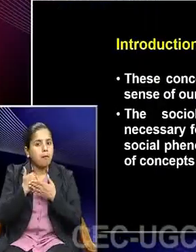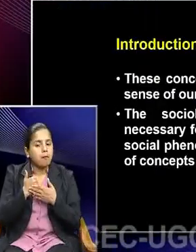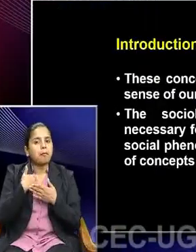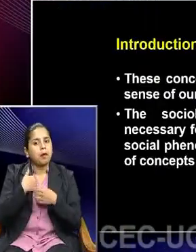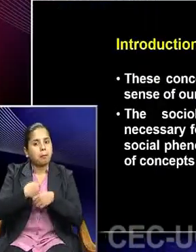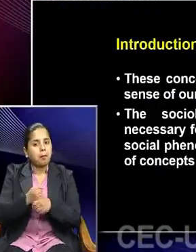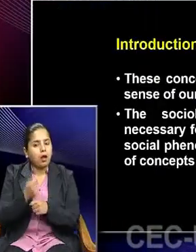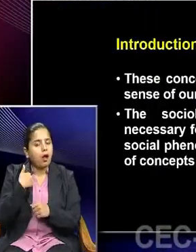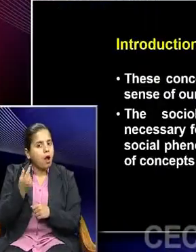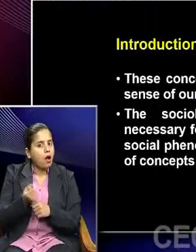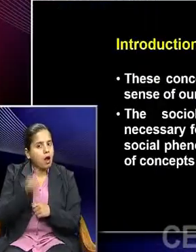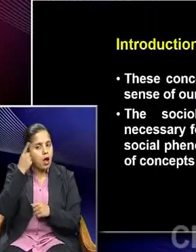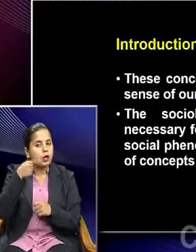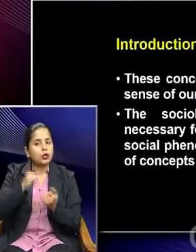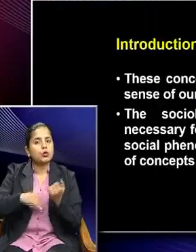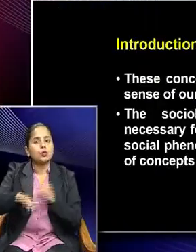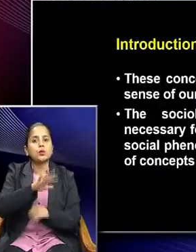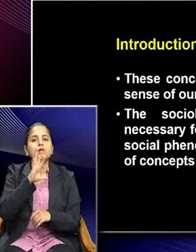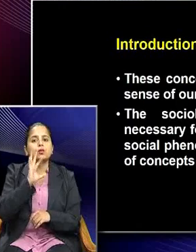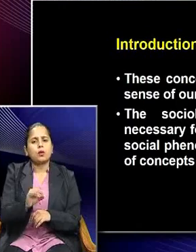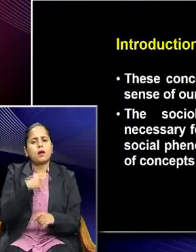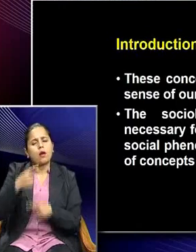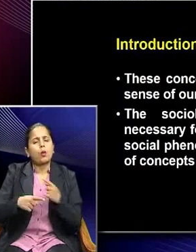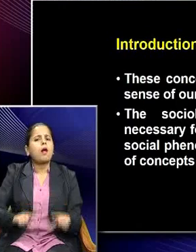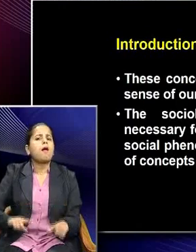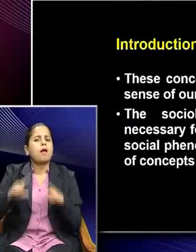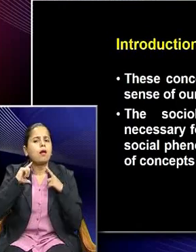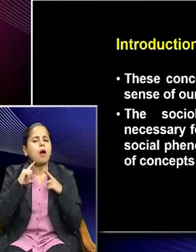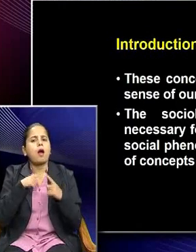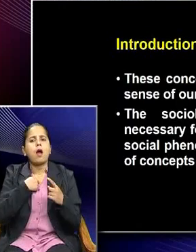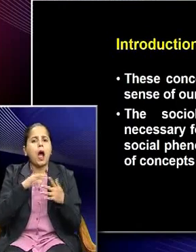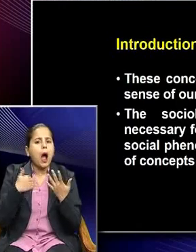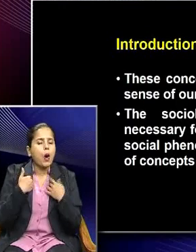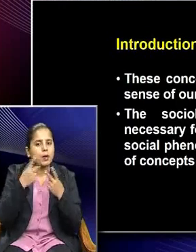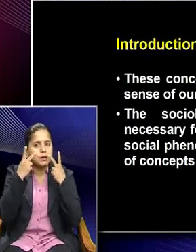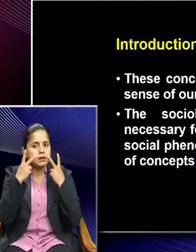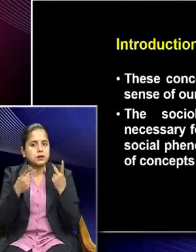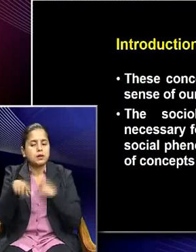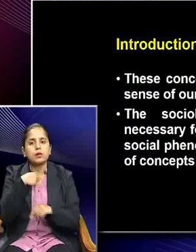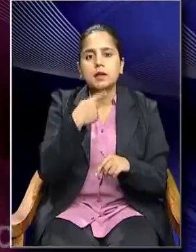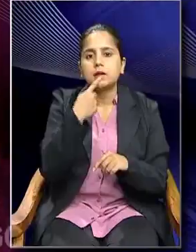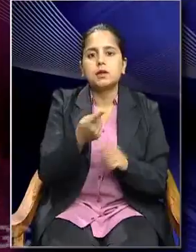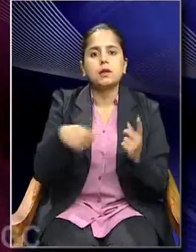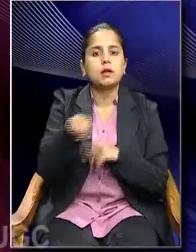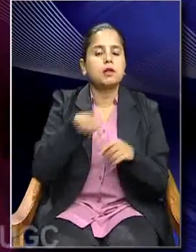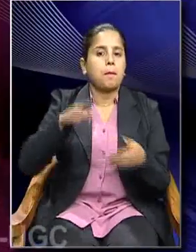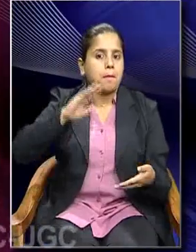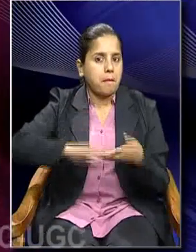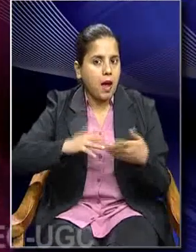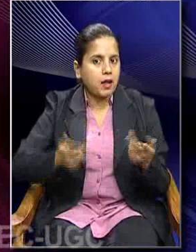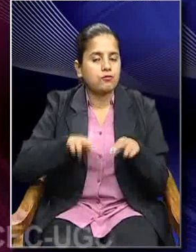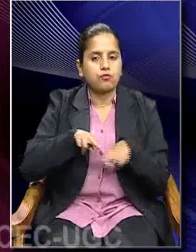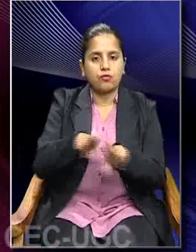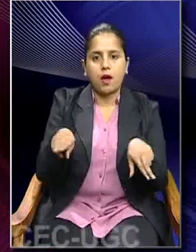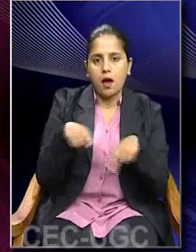us understand social reality, everyday life, interaction, how we look at, say, the institution of marriage,